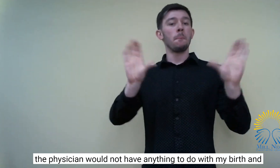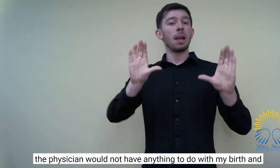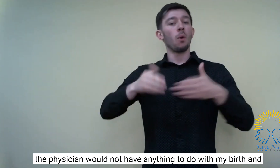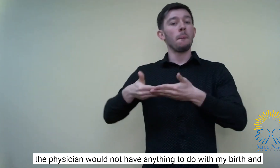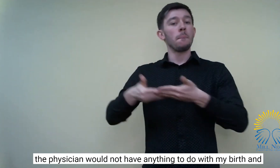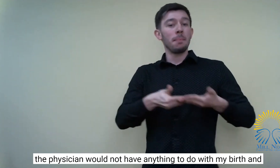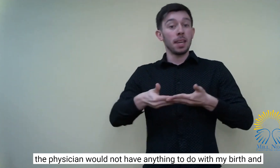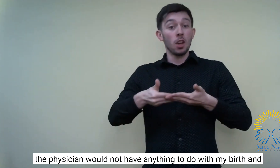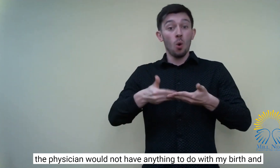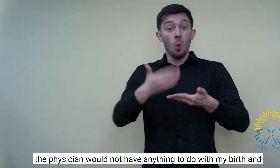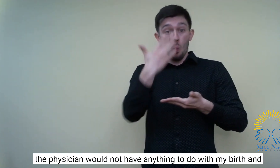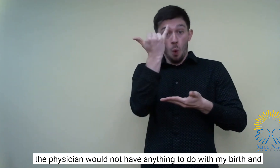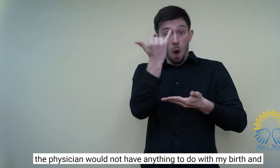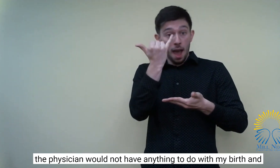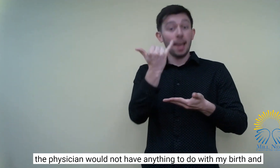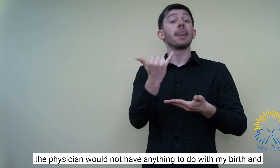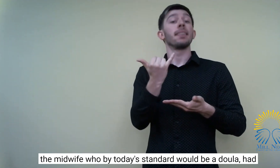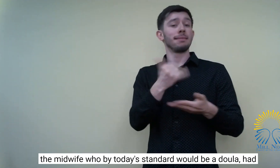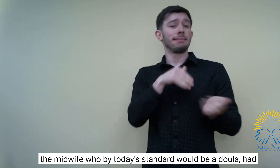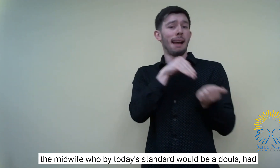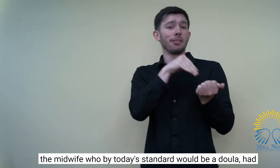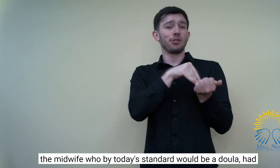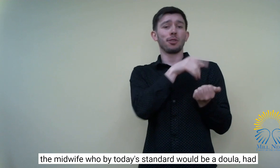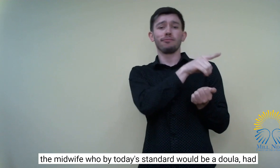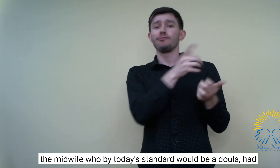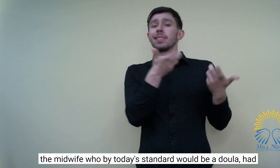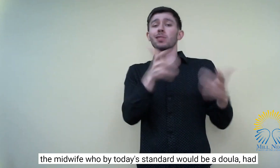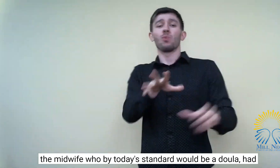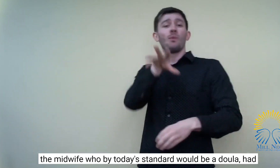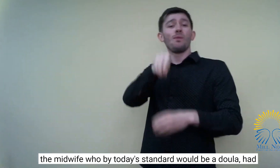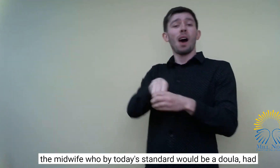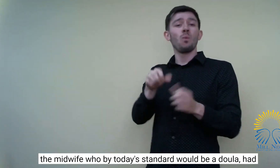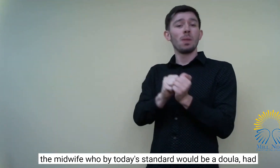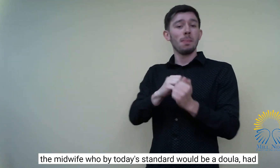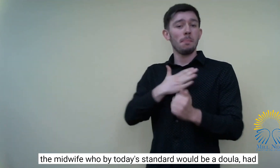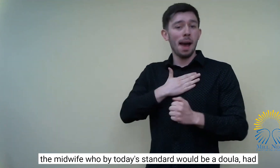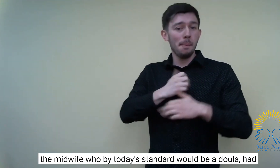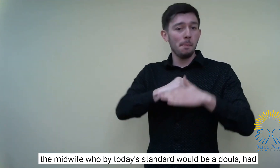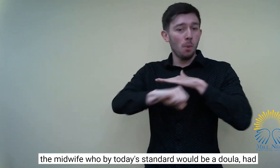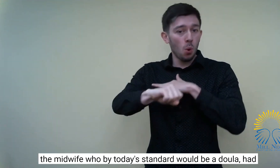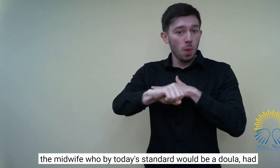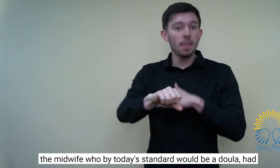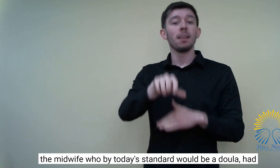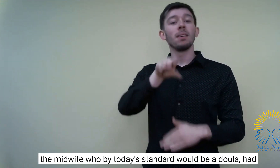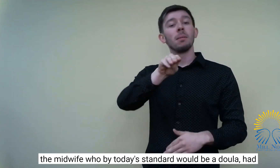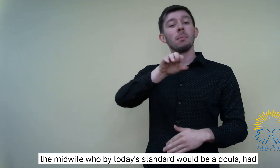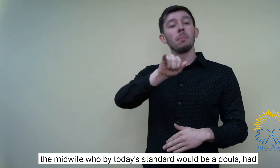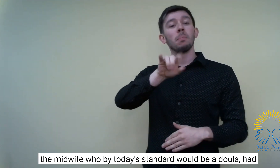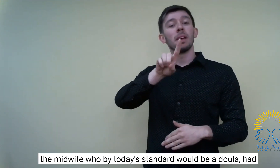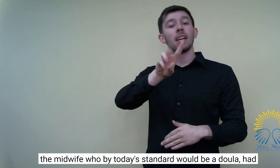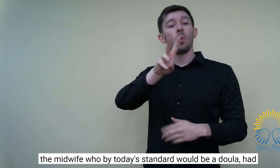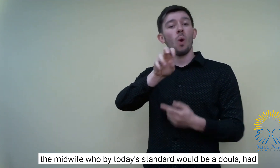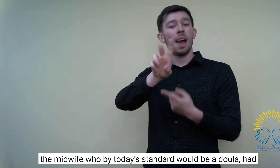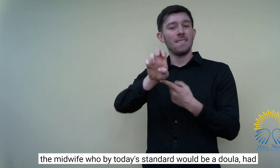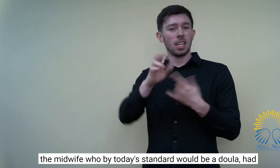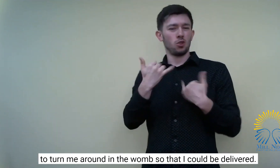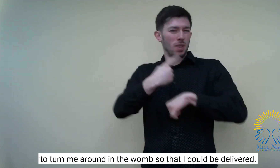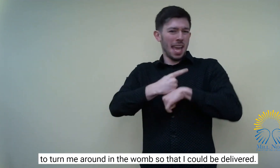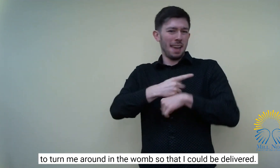have anything to do with my birth, and the midwife, who by today's standard would be a doula, had to turn me around